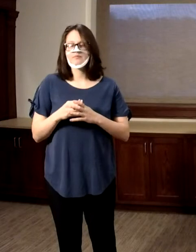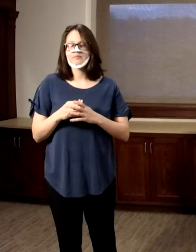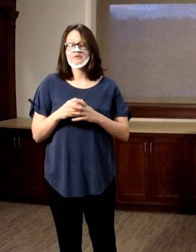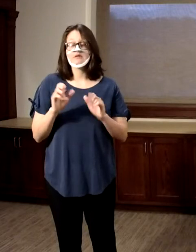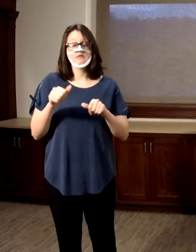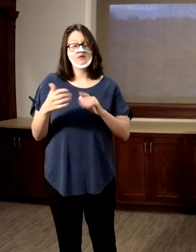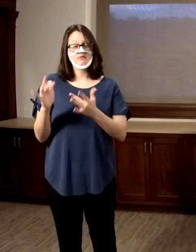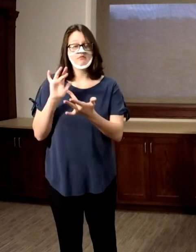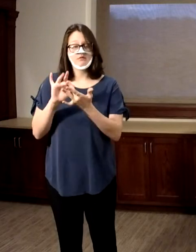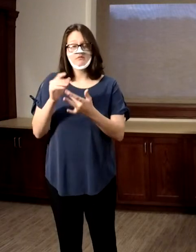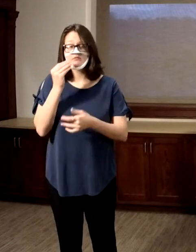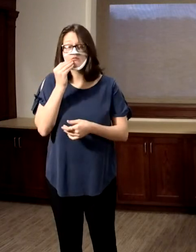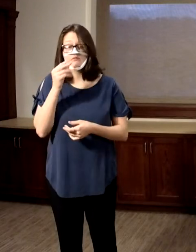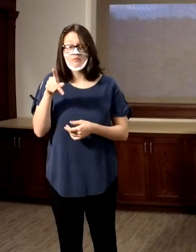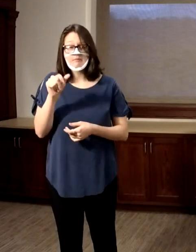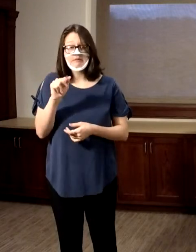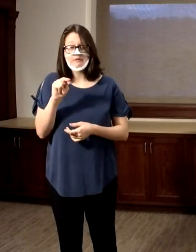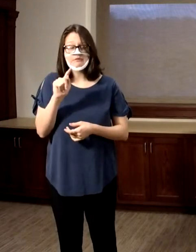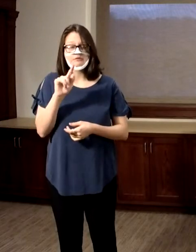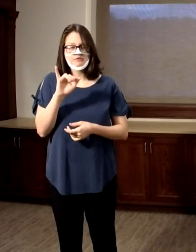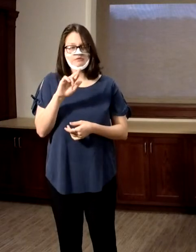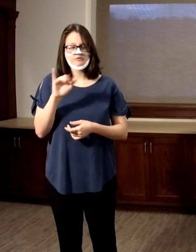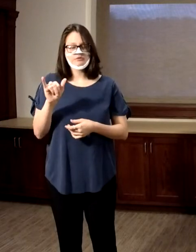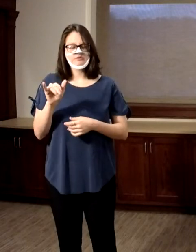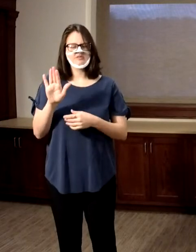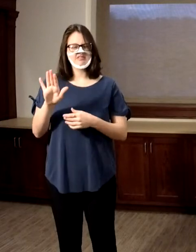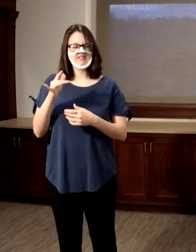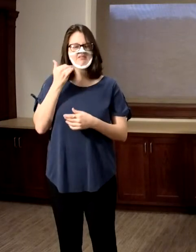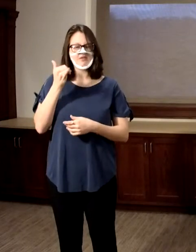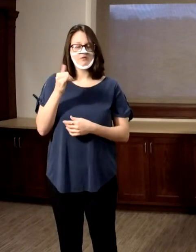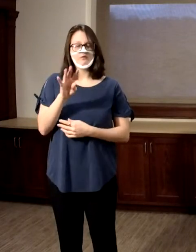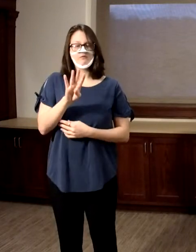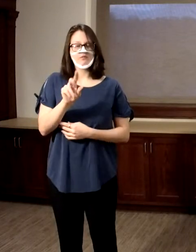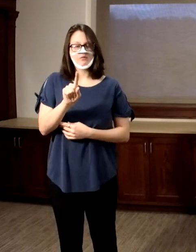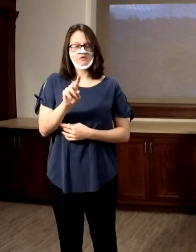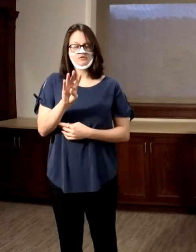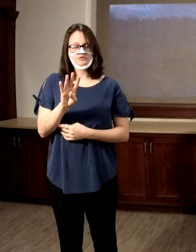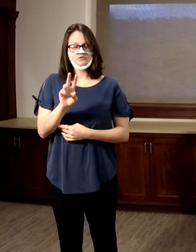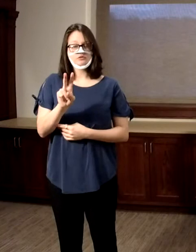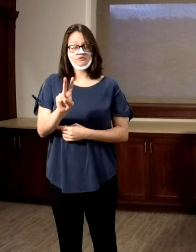bank directly using their phone line of